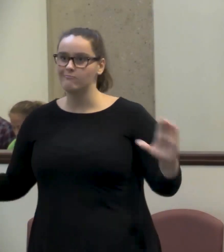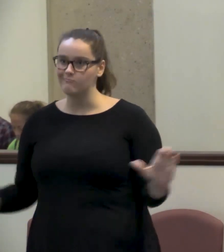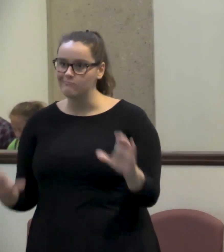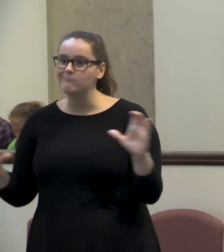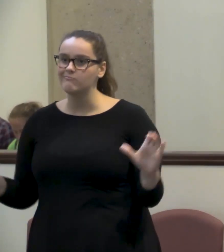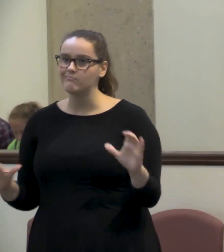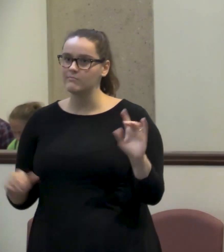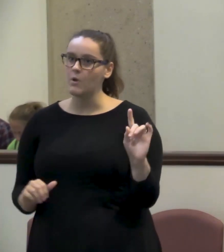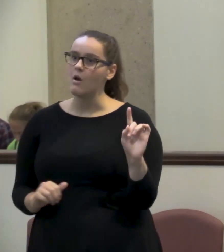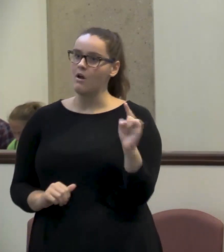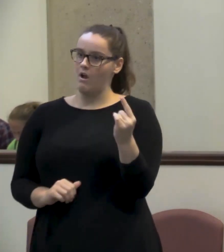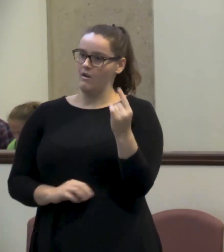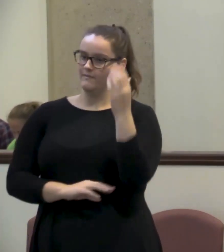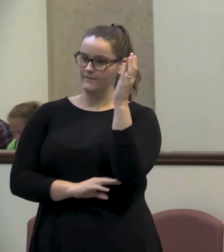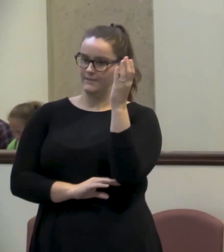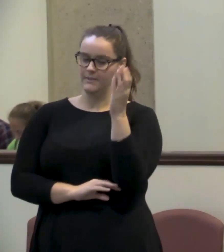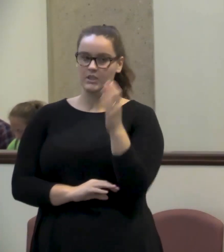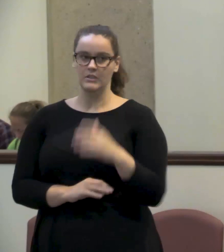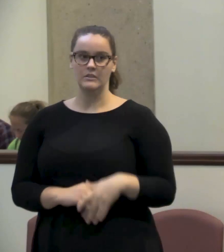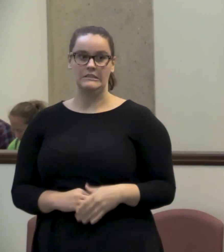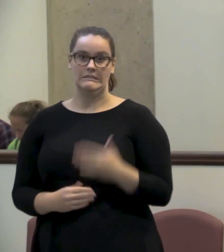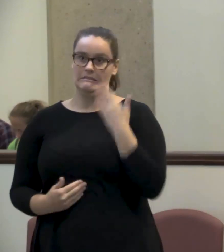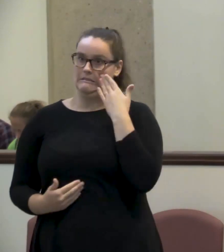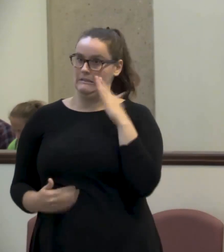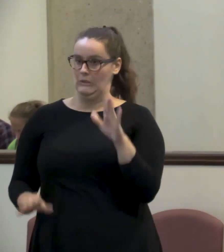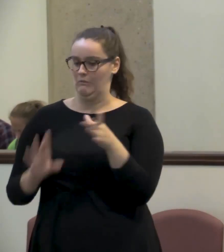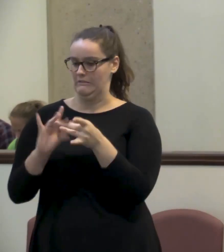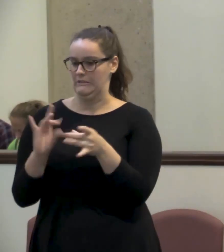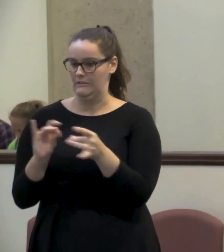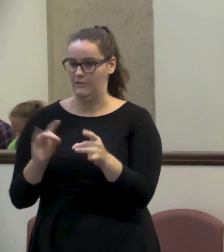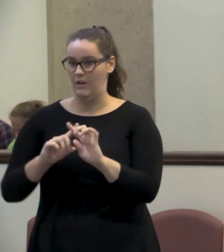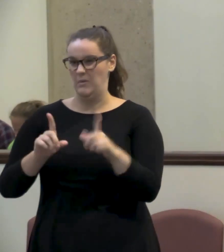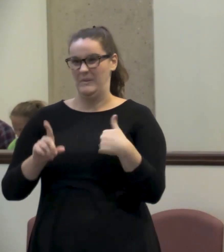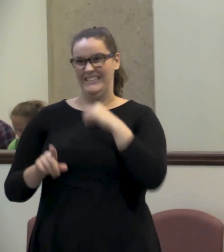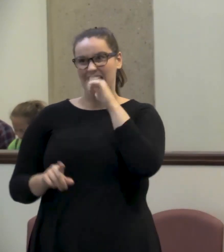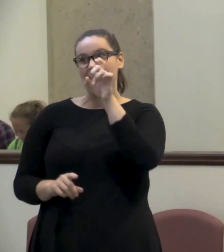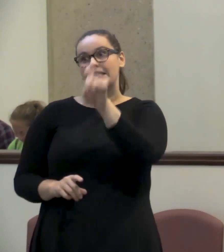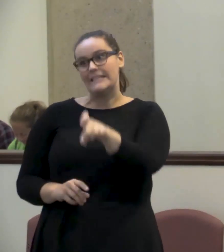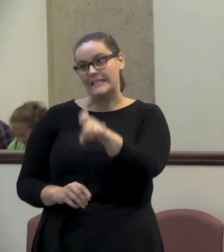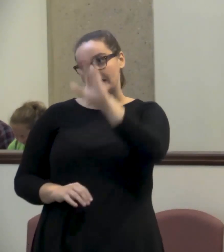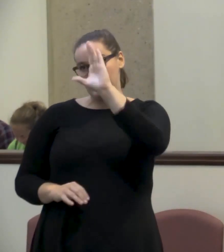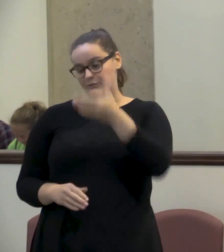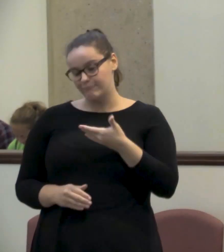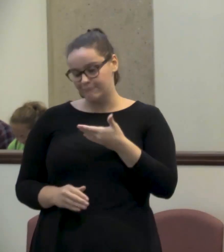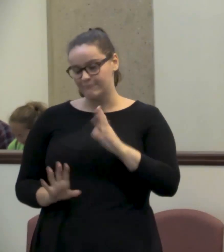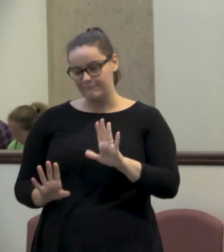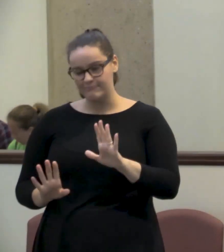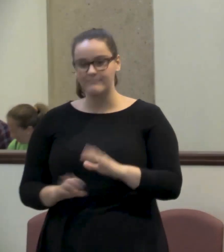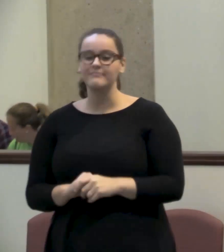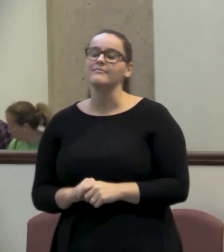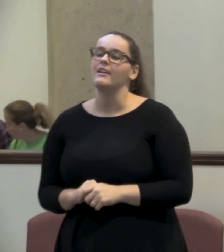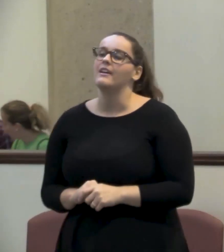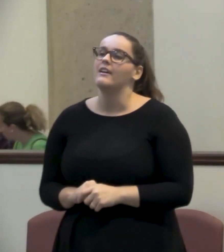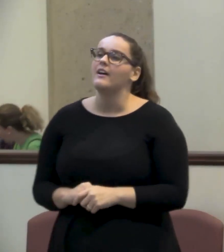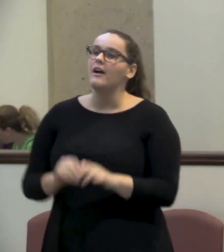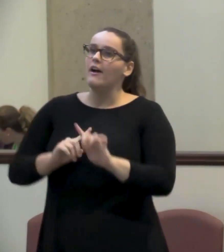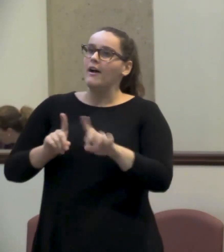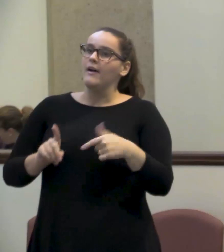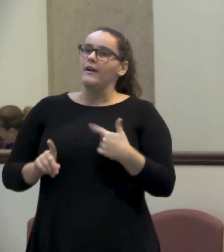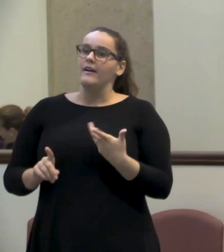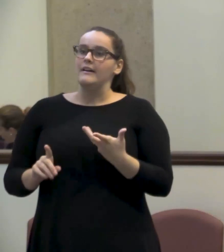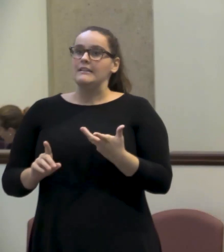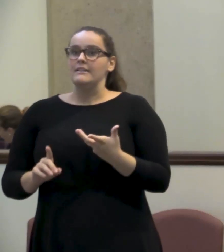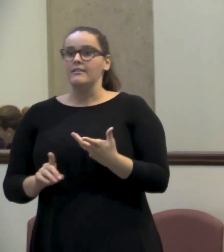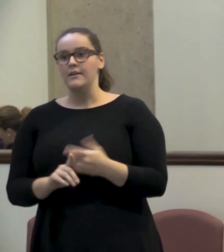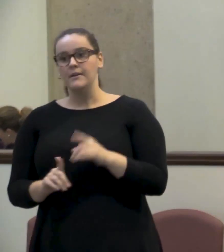for our first speaker, I don't have a bio because honestly, he doesn't really need an introduction. But I have to say, all the